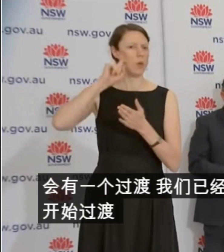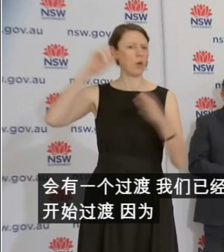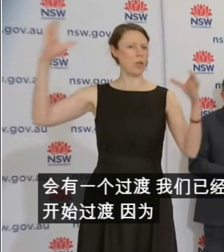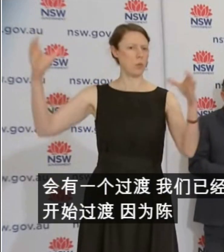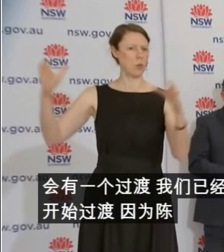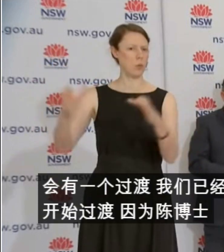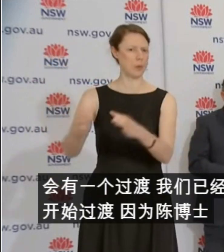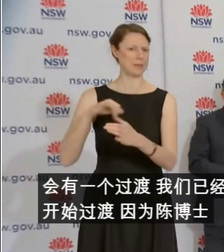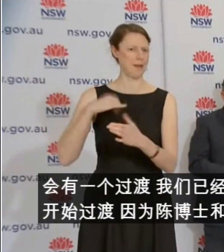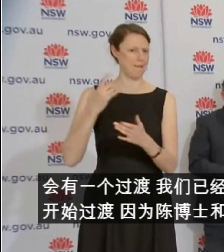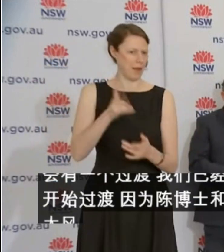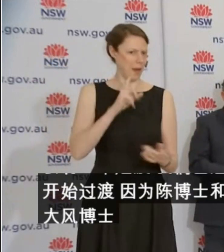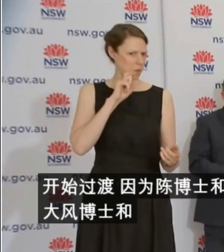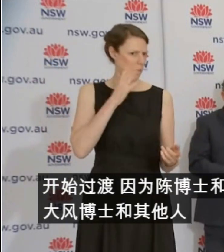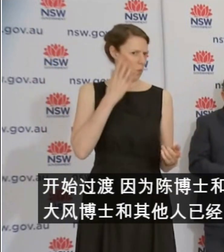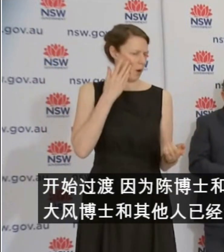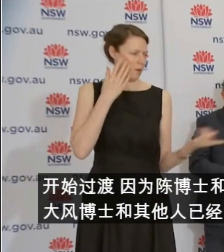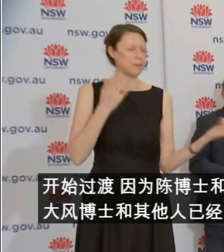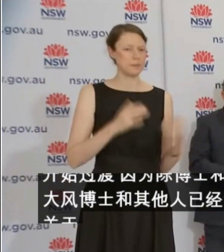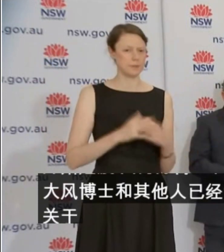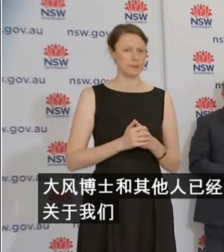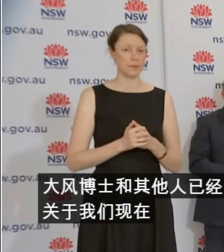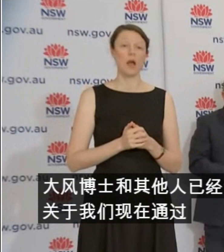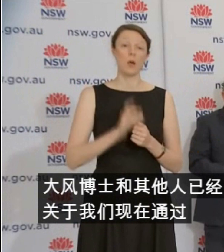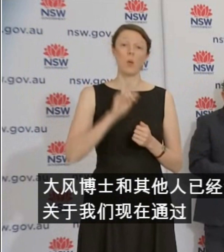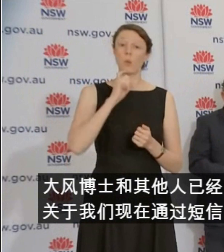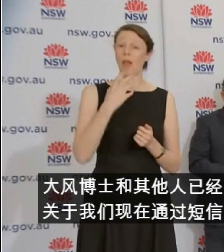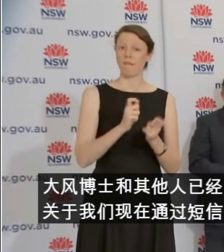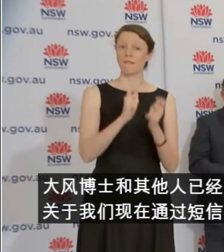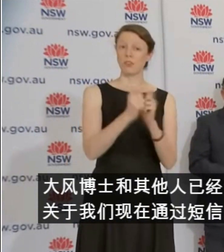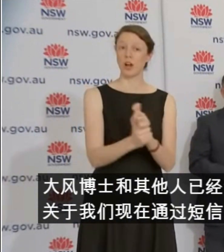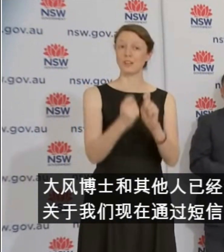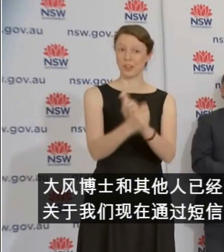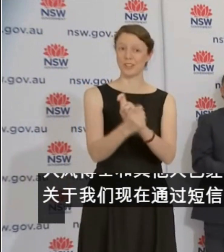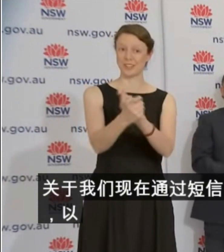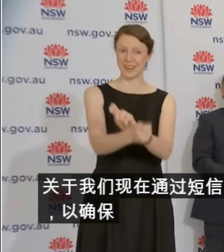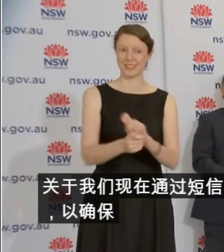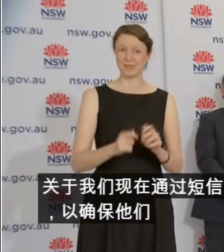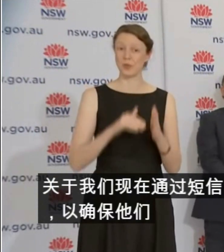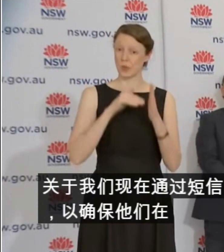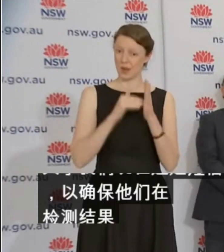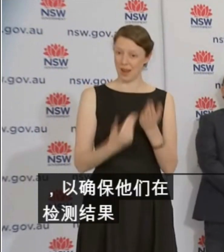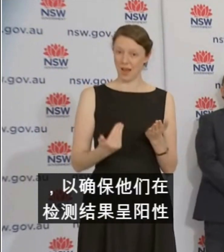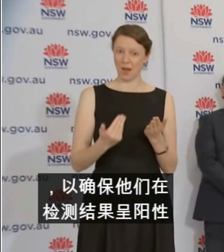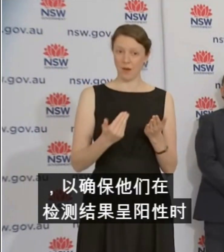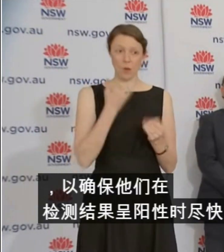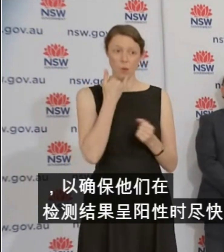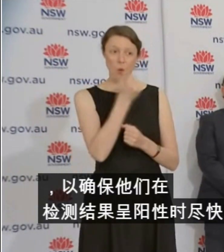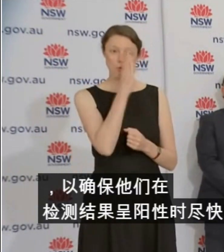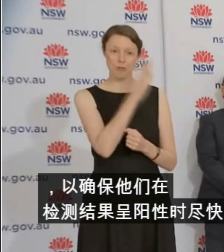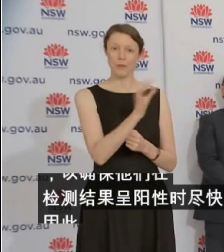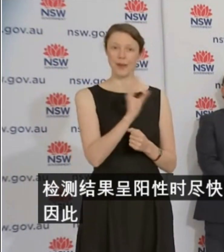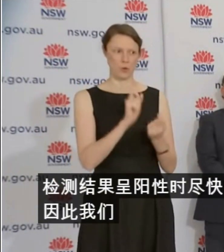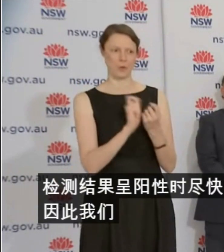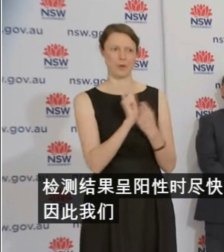started transitioning, as Dr. Chan and Dr. Gale and others have already spoken about. We're now advising people by text message to make sure they get the message as soon as possible